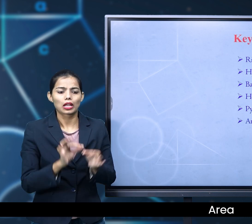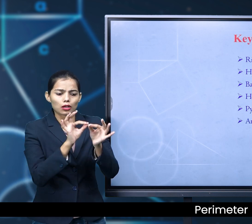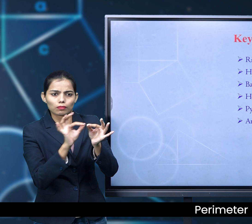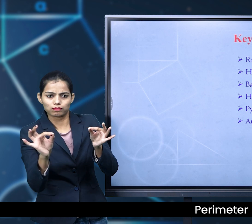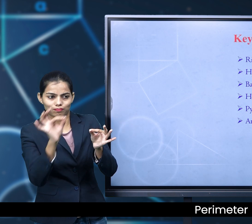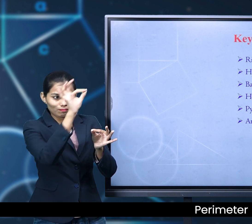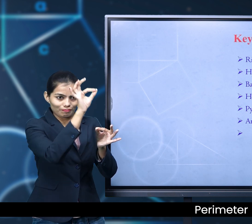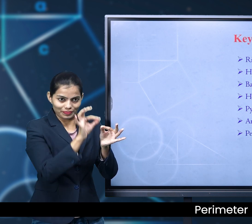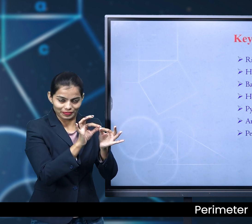perimeter,